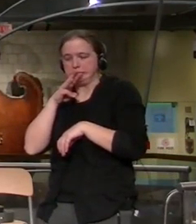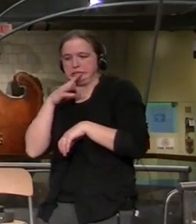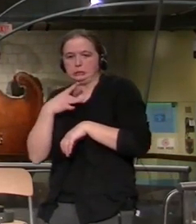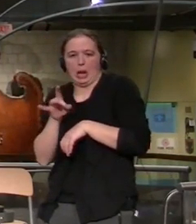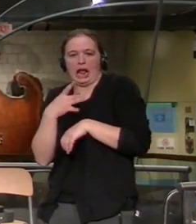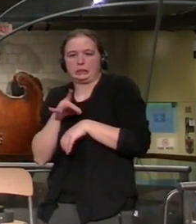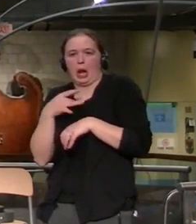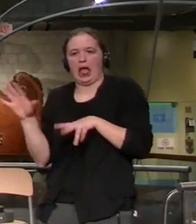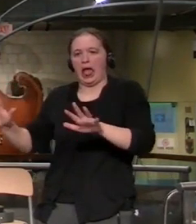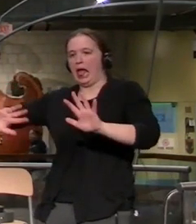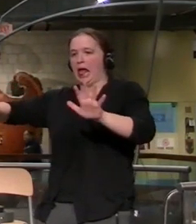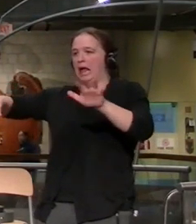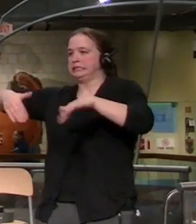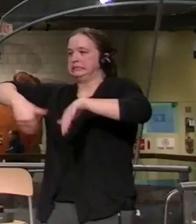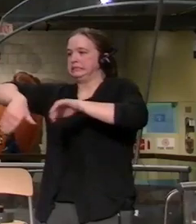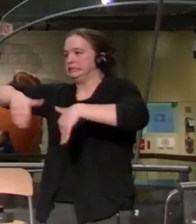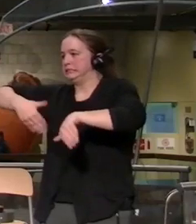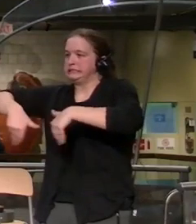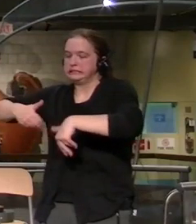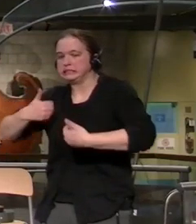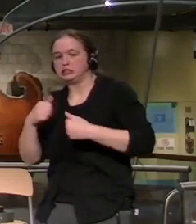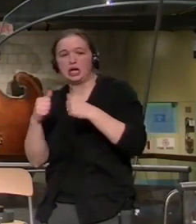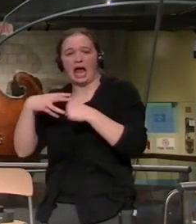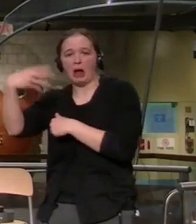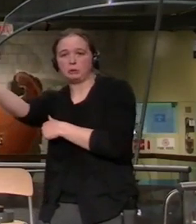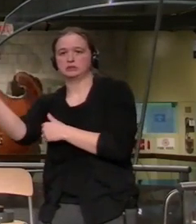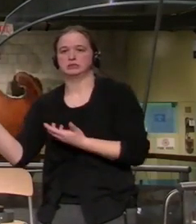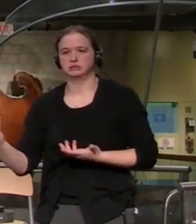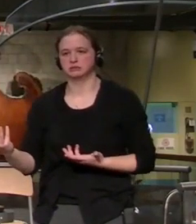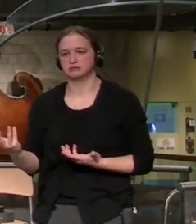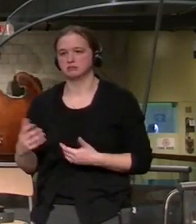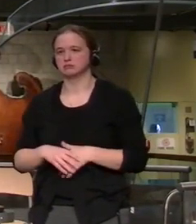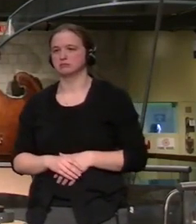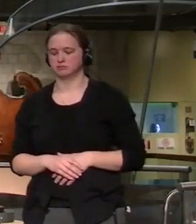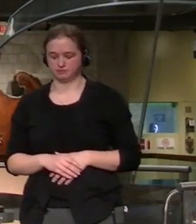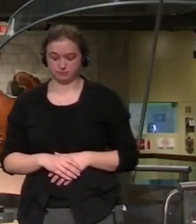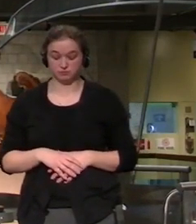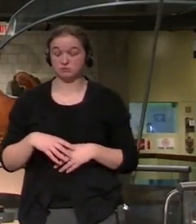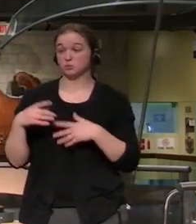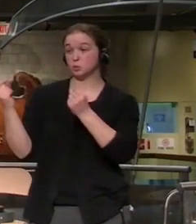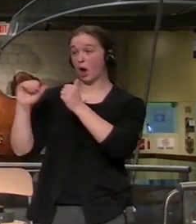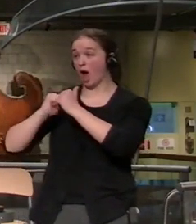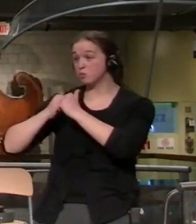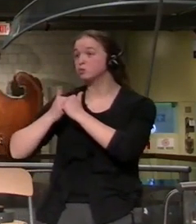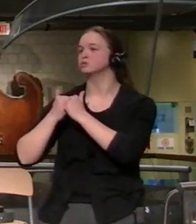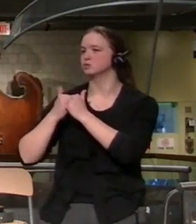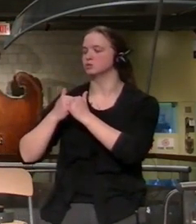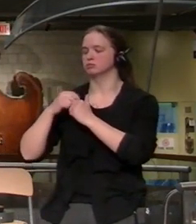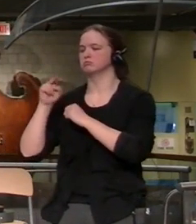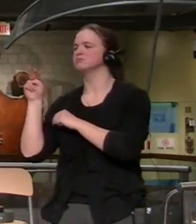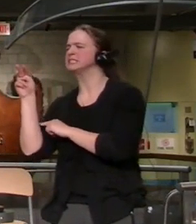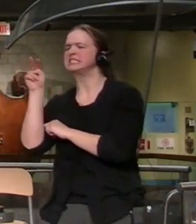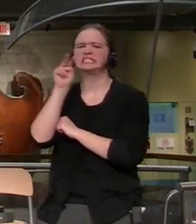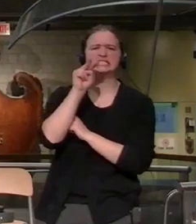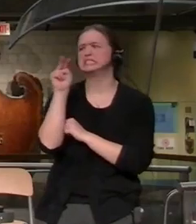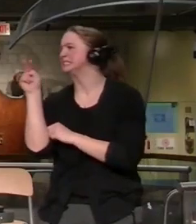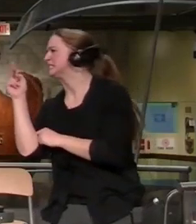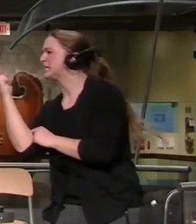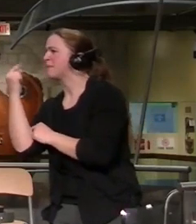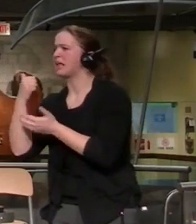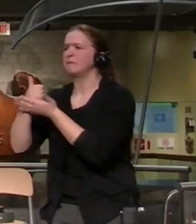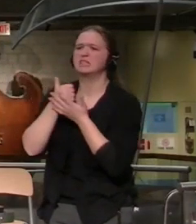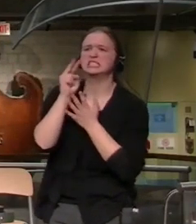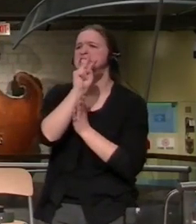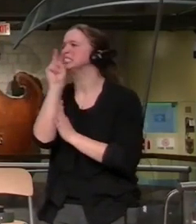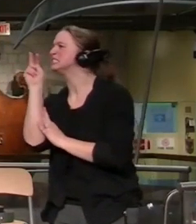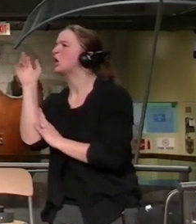highly motivated to swim around, find the platform to escape. And the way they do that is they use cues in the environment. Just the same way